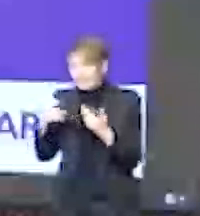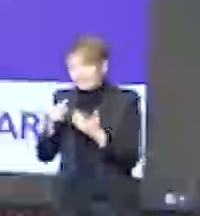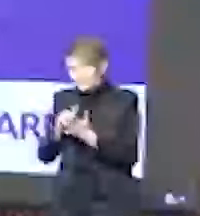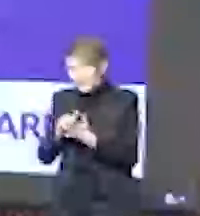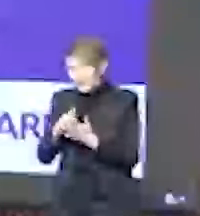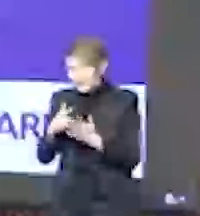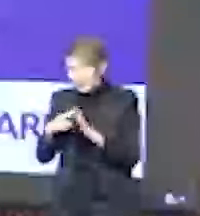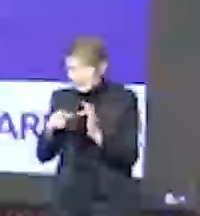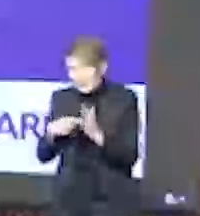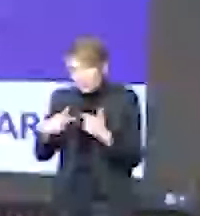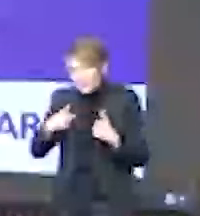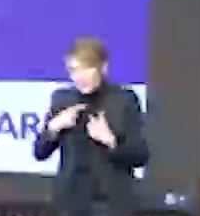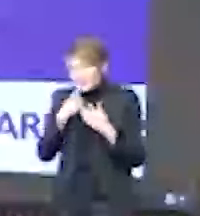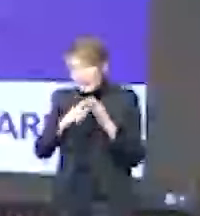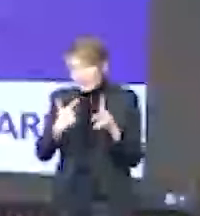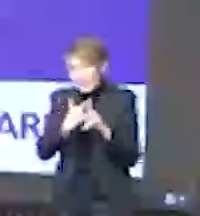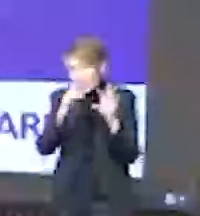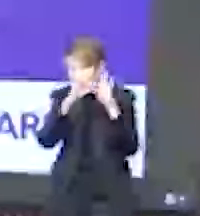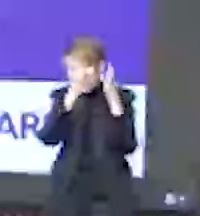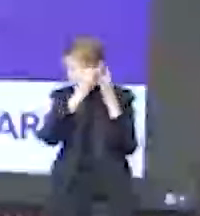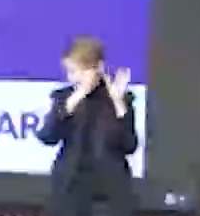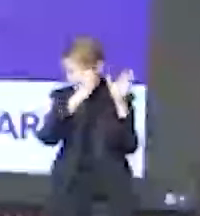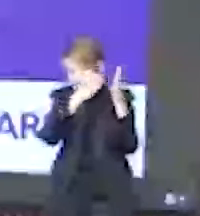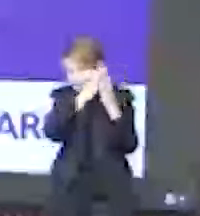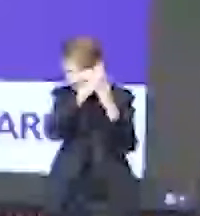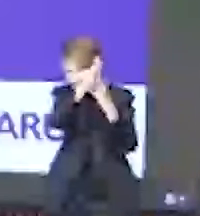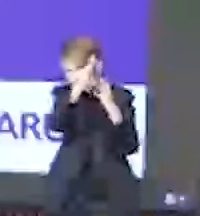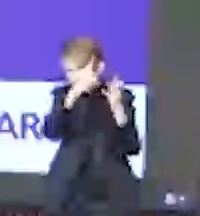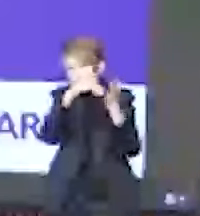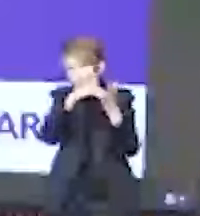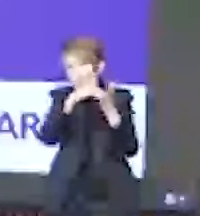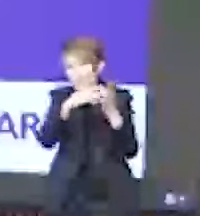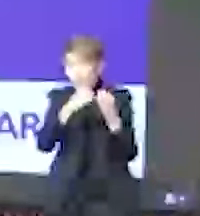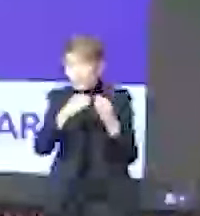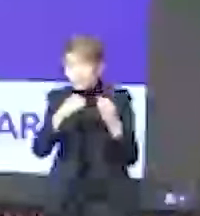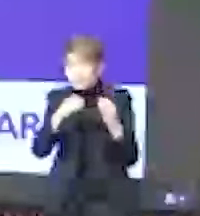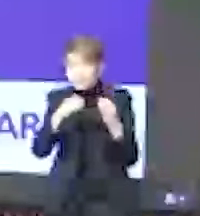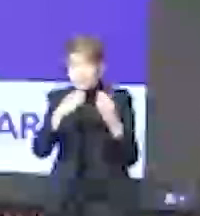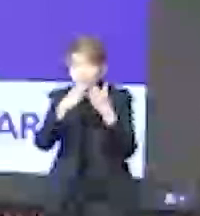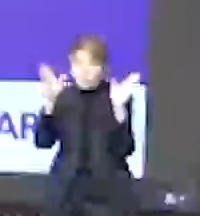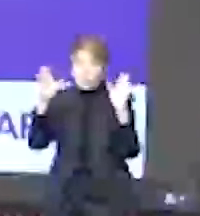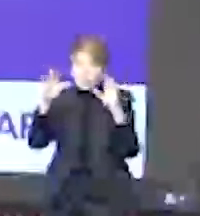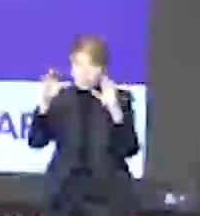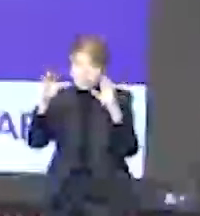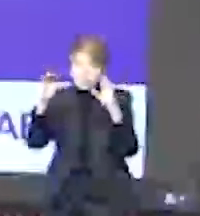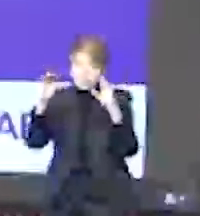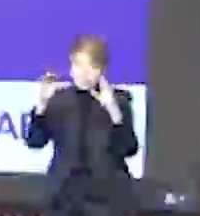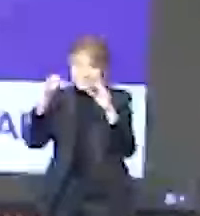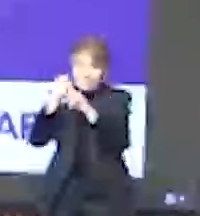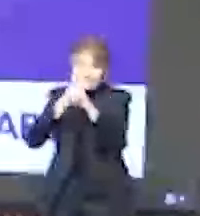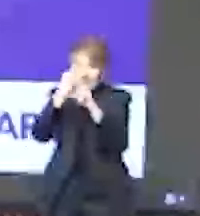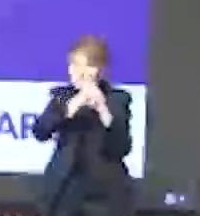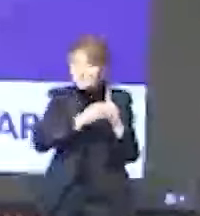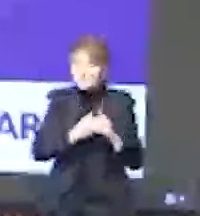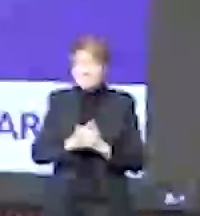but work through your peak bodies where you can, because they can also assist you with those broader advocacy pieces. It's a large part of our role and what we do. Yes,